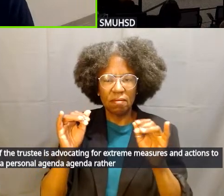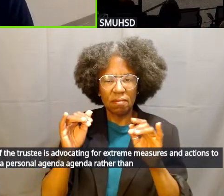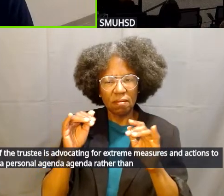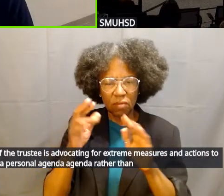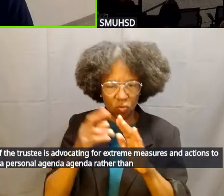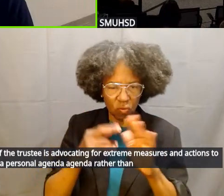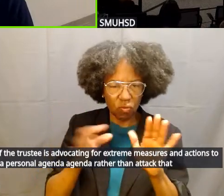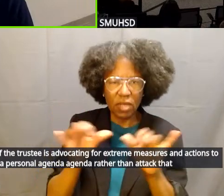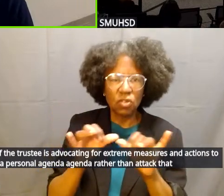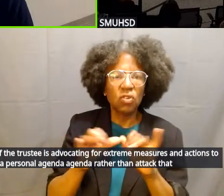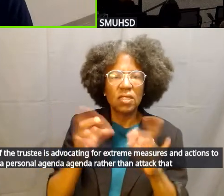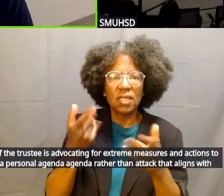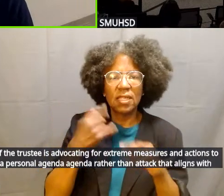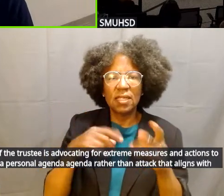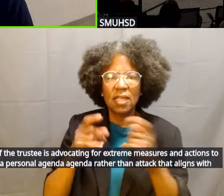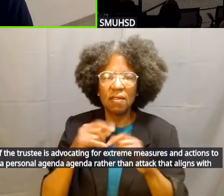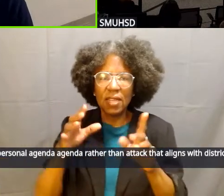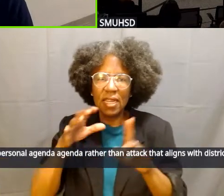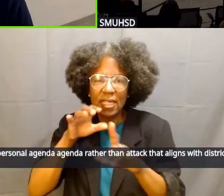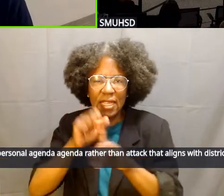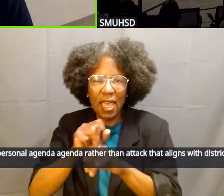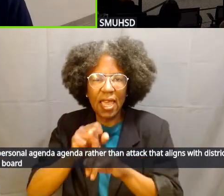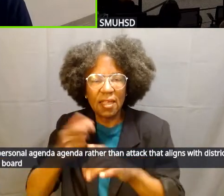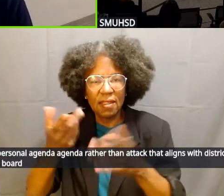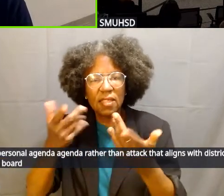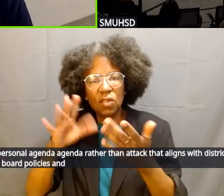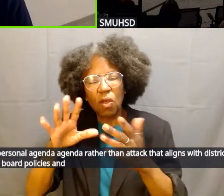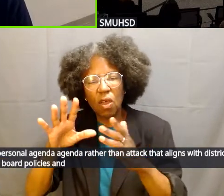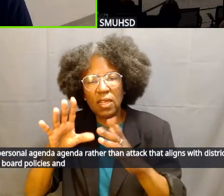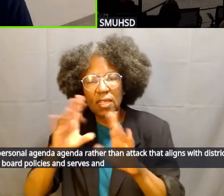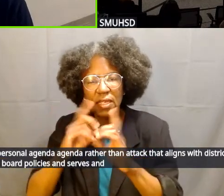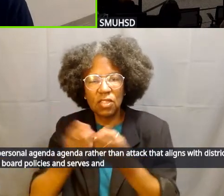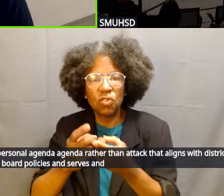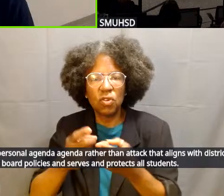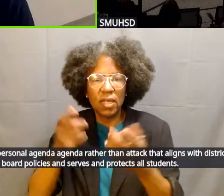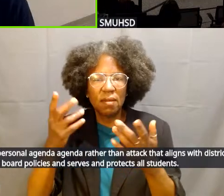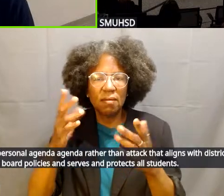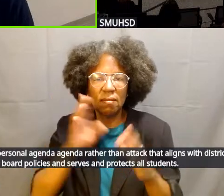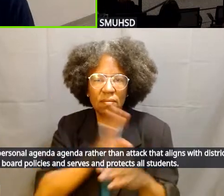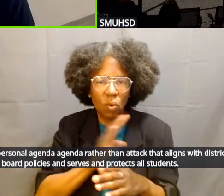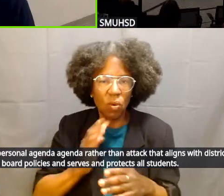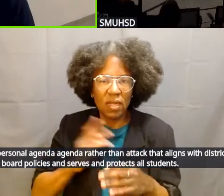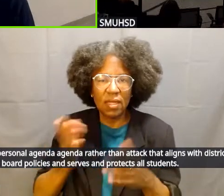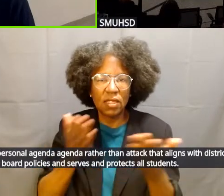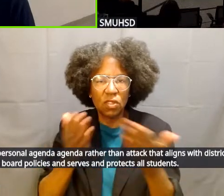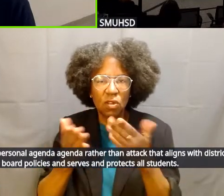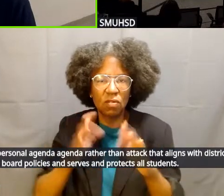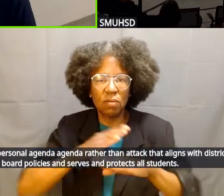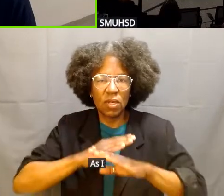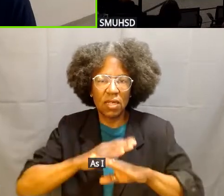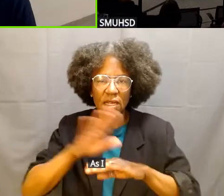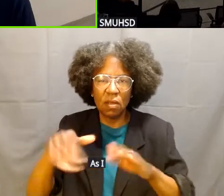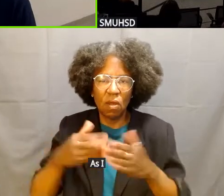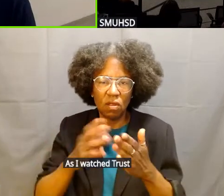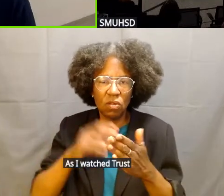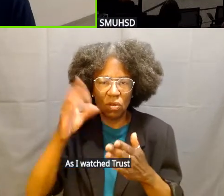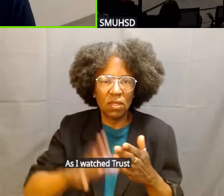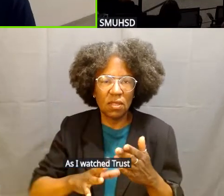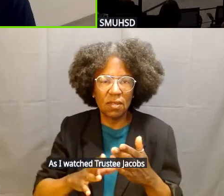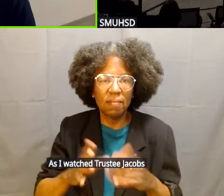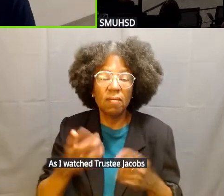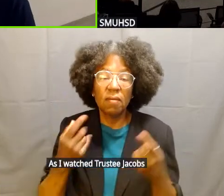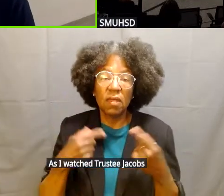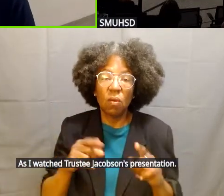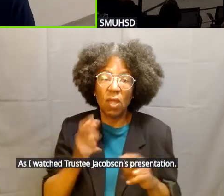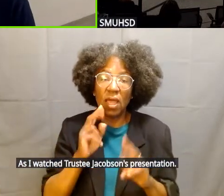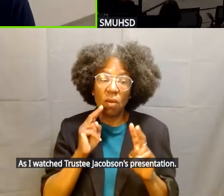aligns with district board and board policies and serves and protects all students. As I watched Trustee Jacobson's presentation,